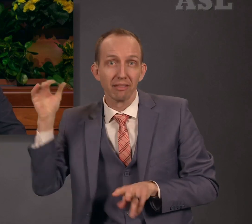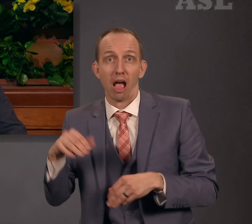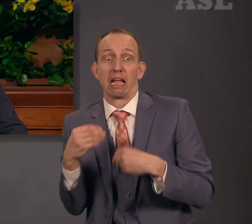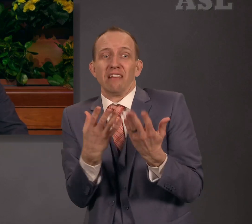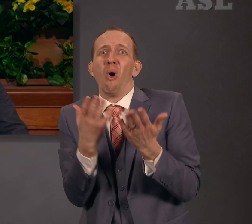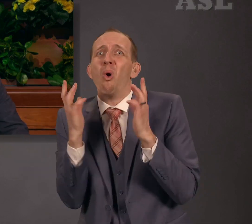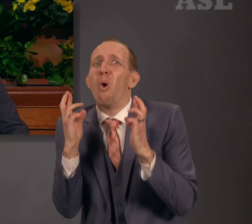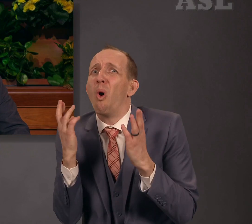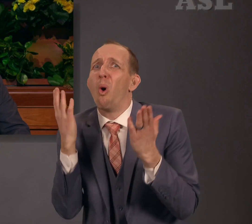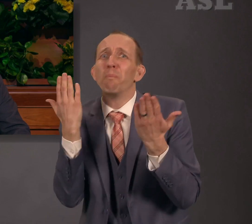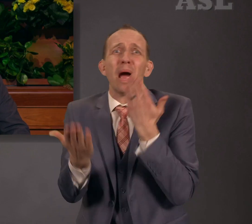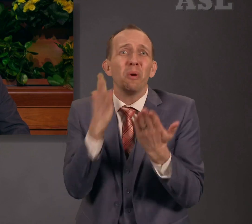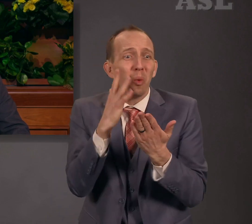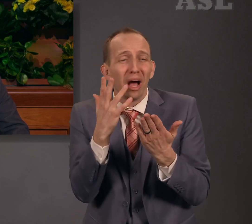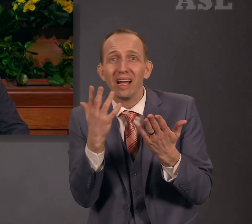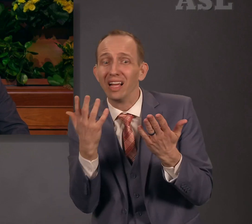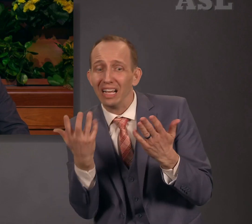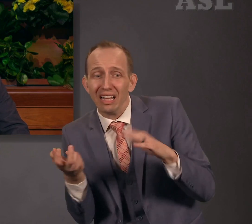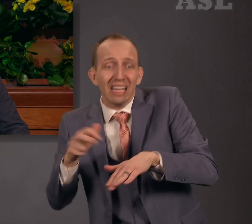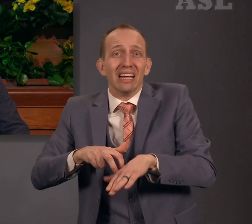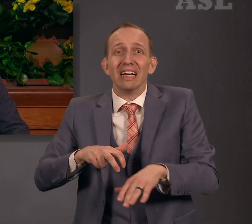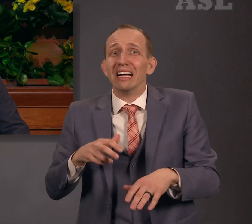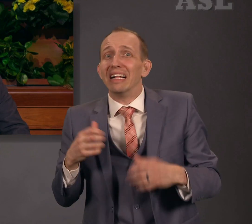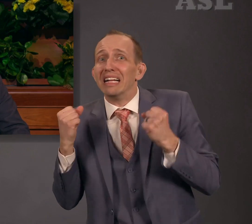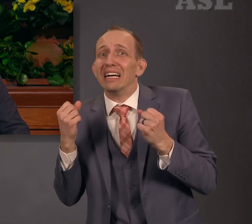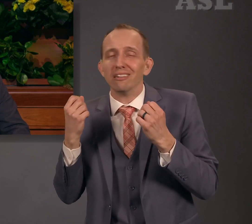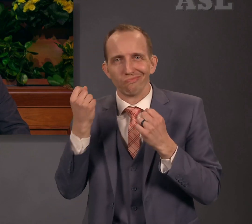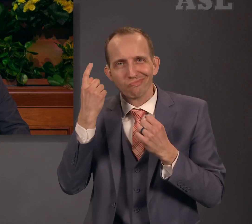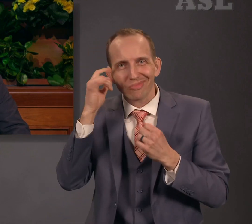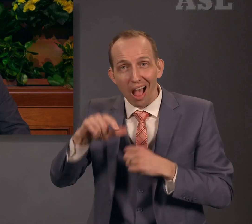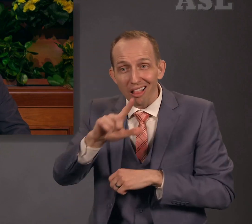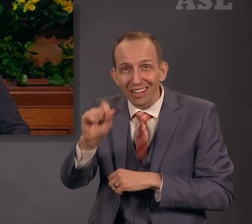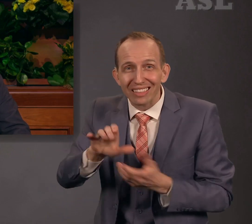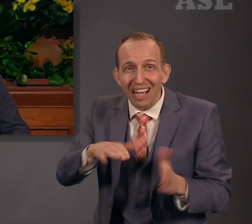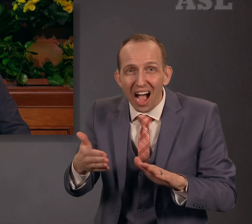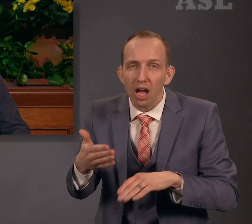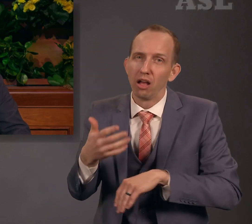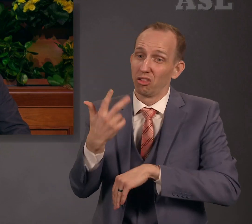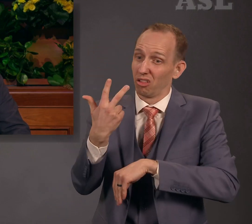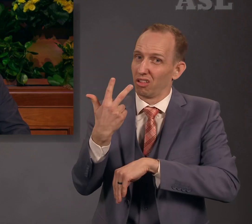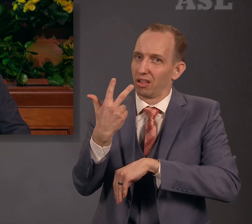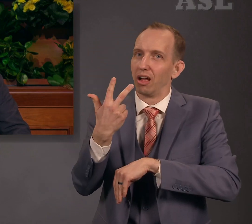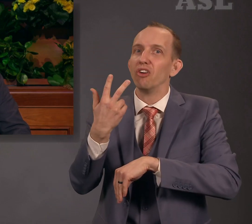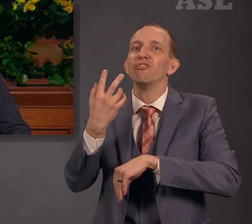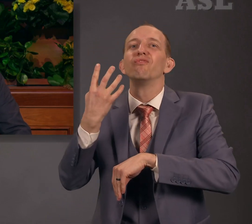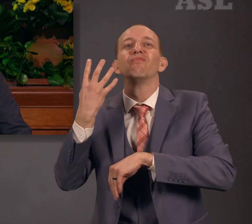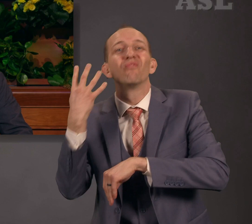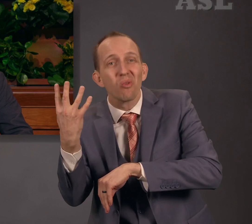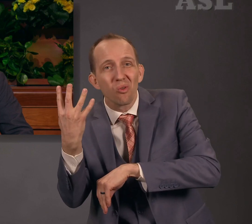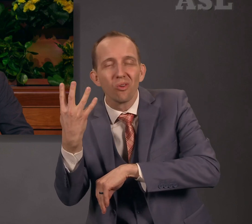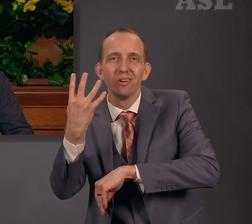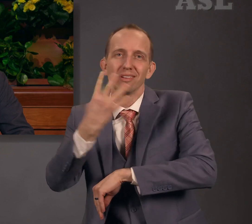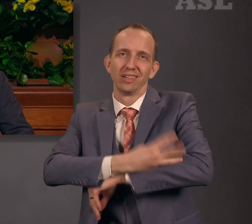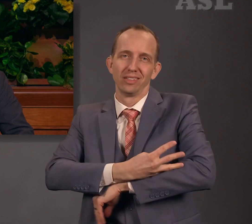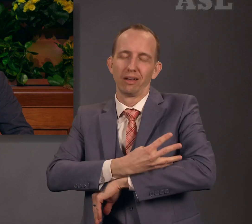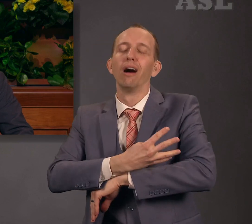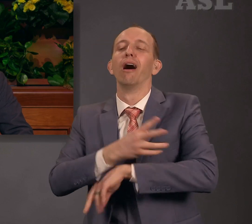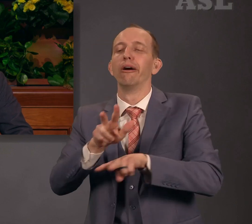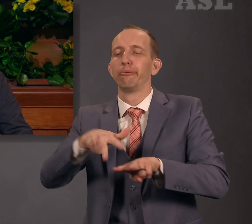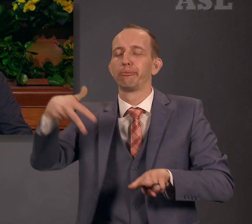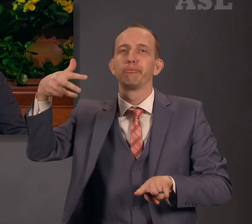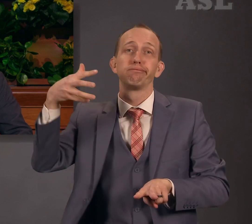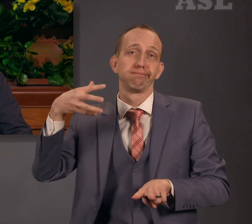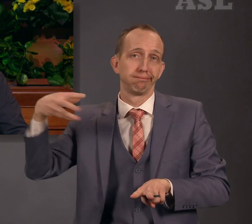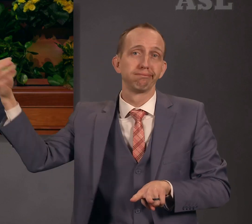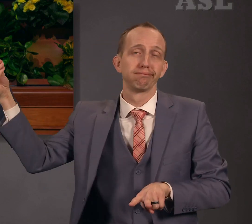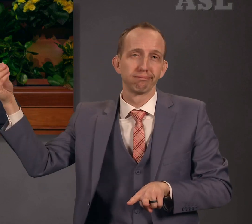possible. However, by the fourth day, that hope was lost, perhaps because